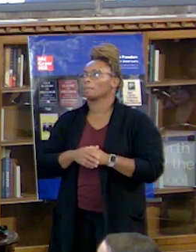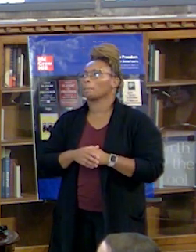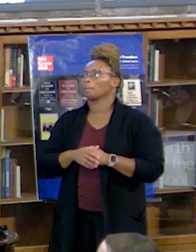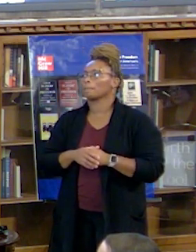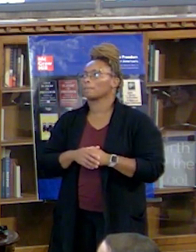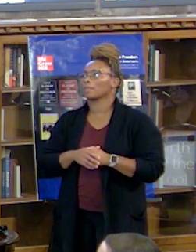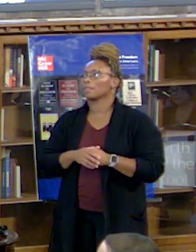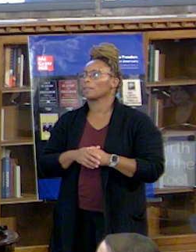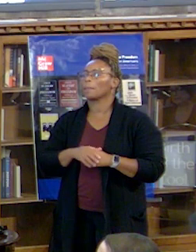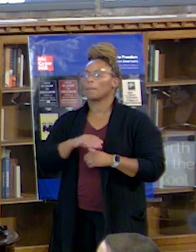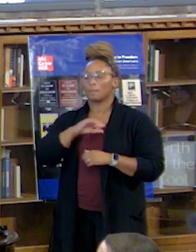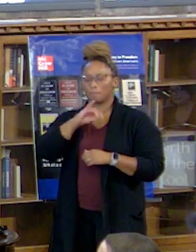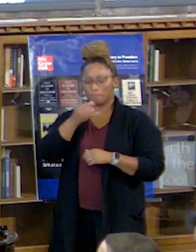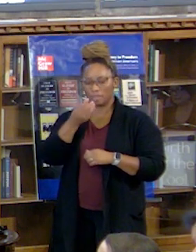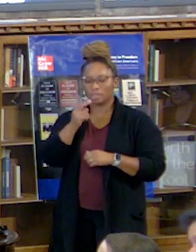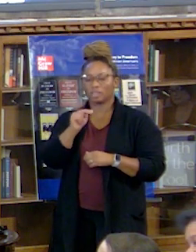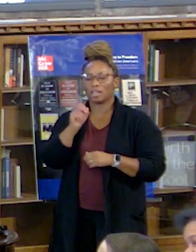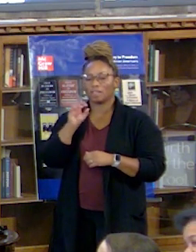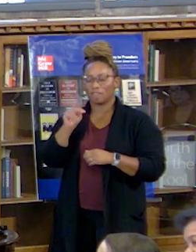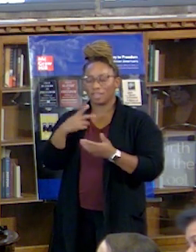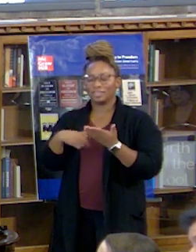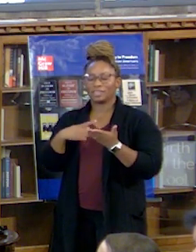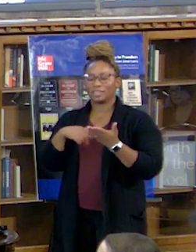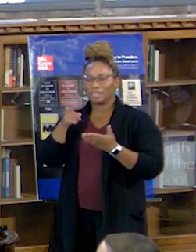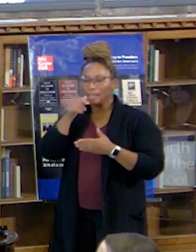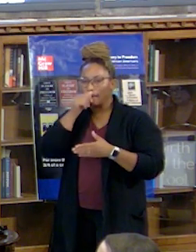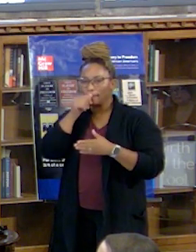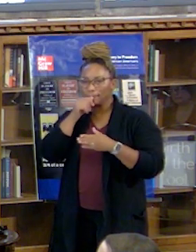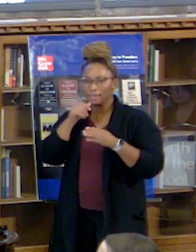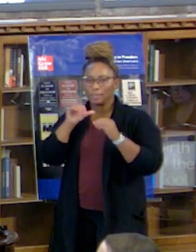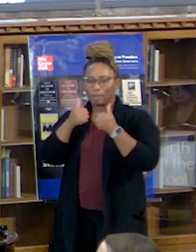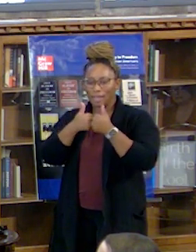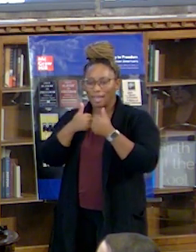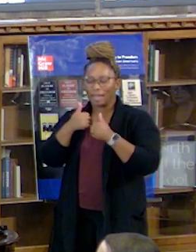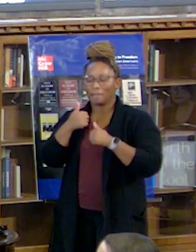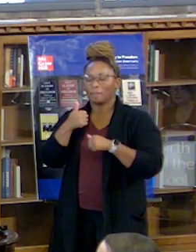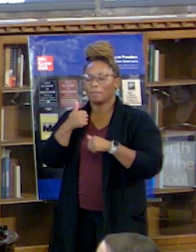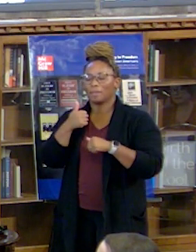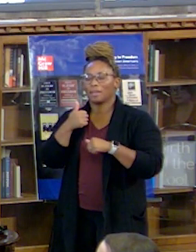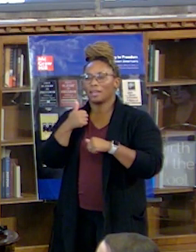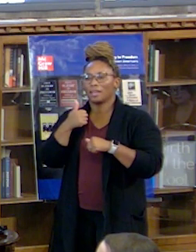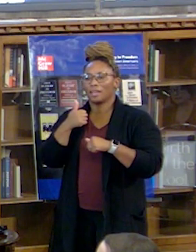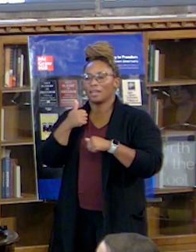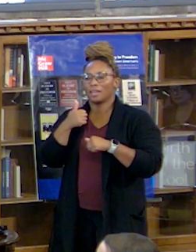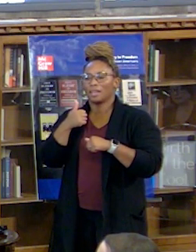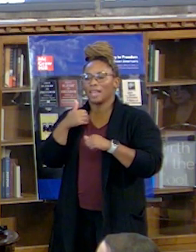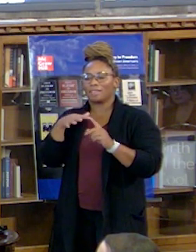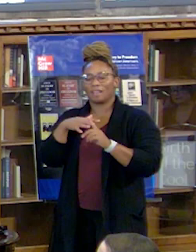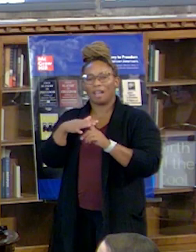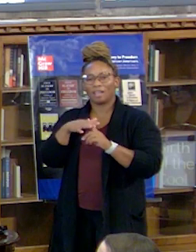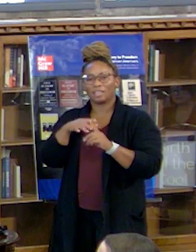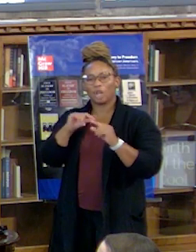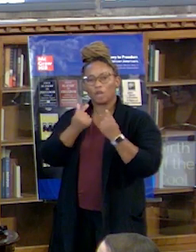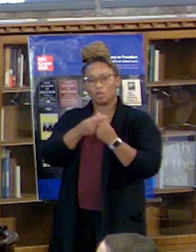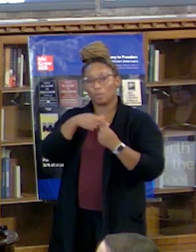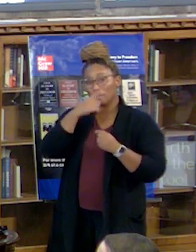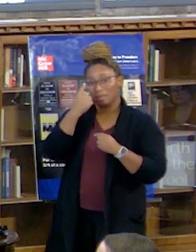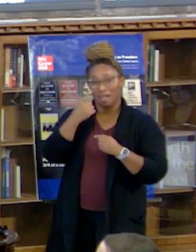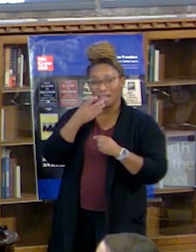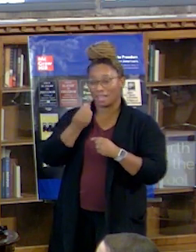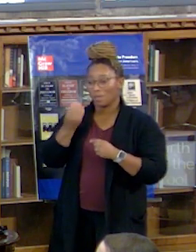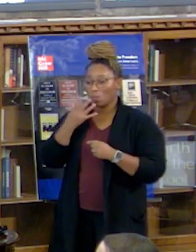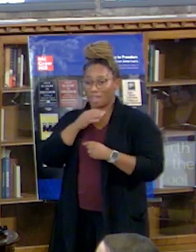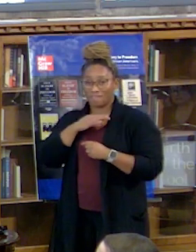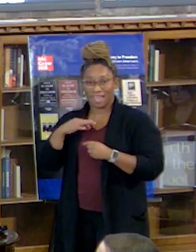fact John Franklin discusses the secret game in the context of a group of black and white